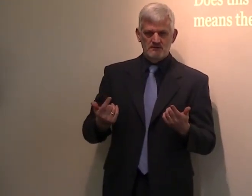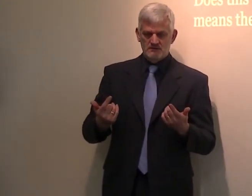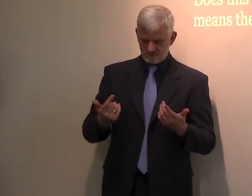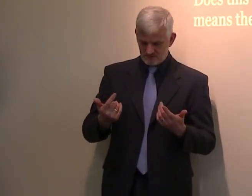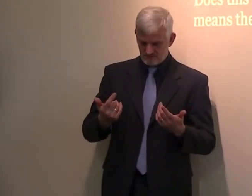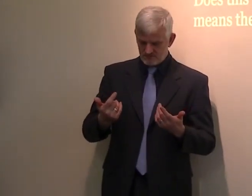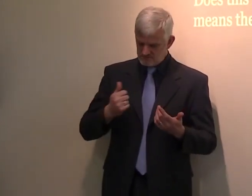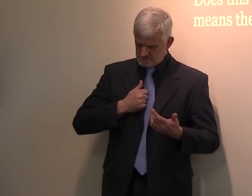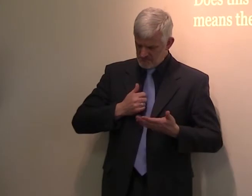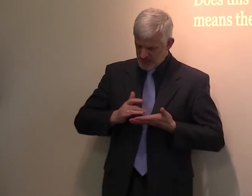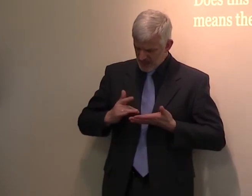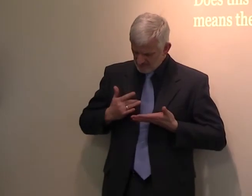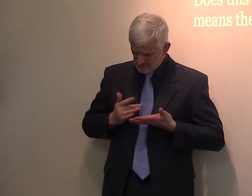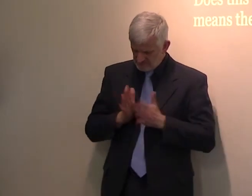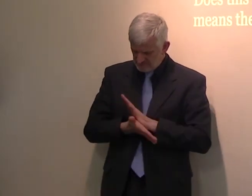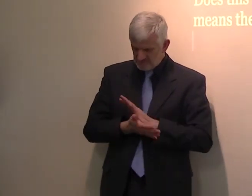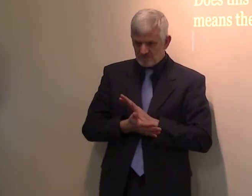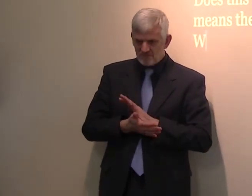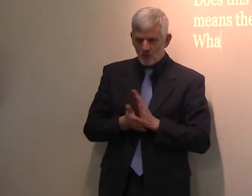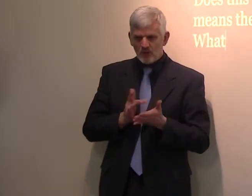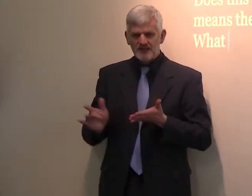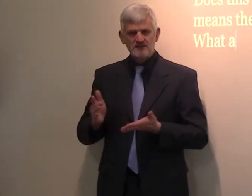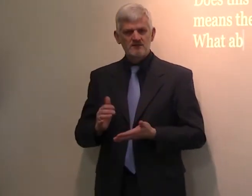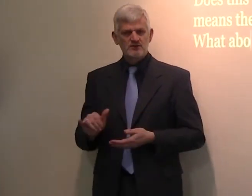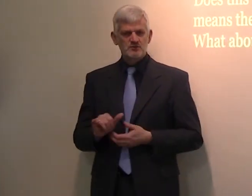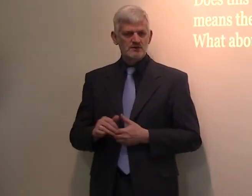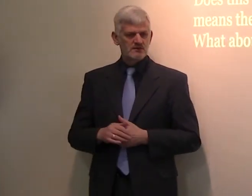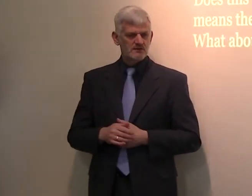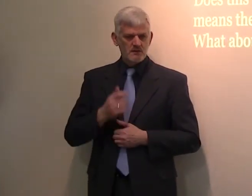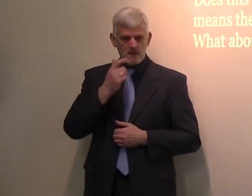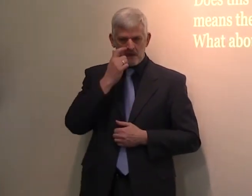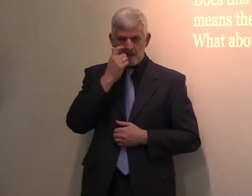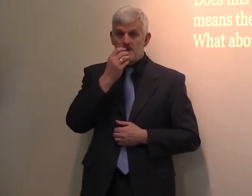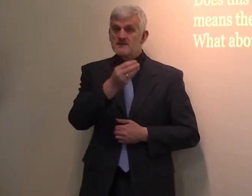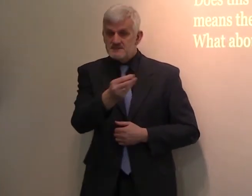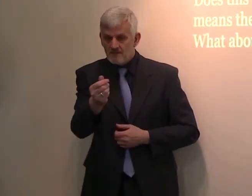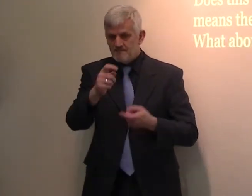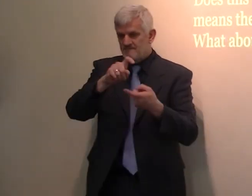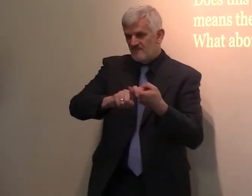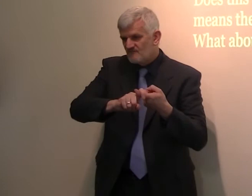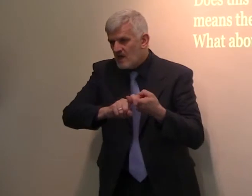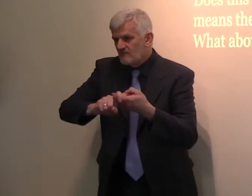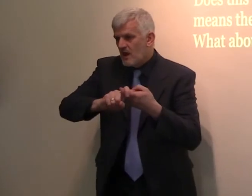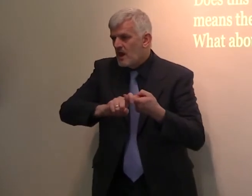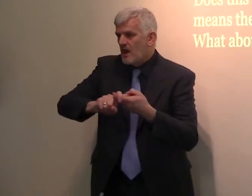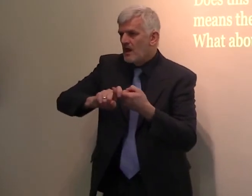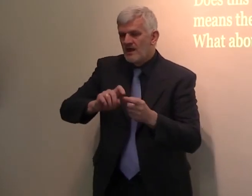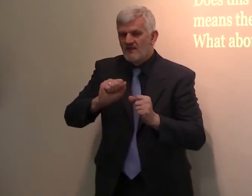oh, what about your life? The people who remain faithful have not polluted their garment,